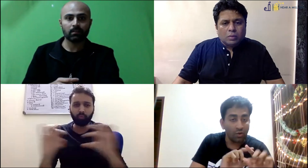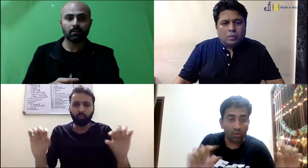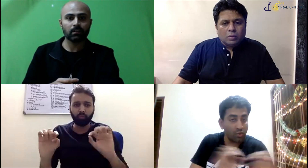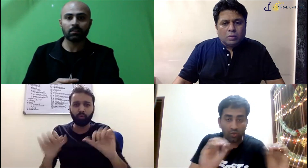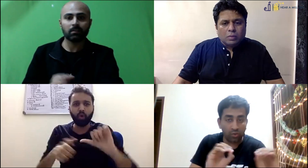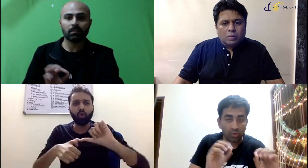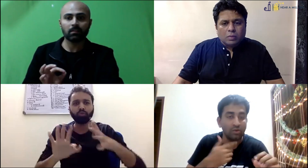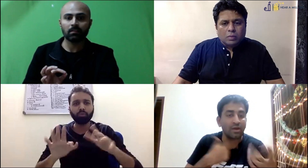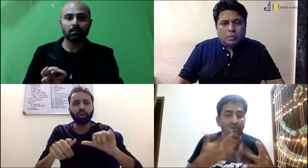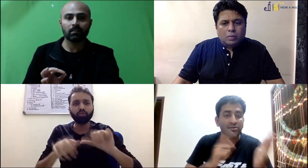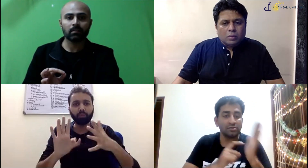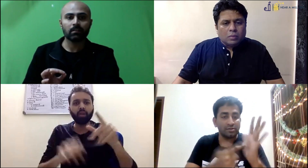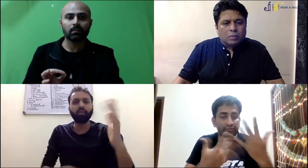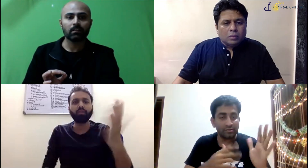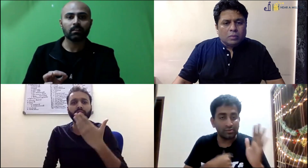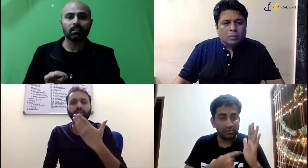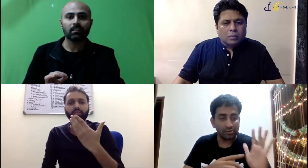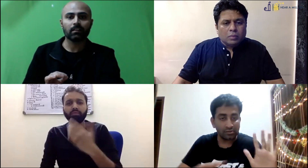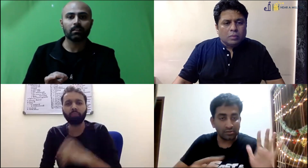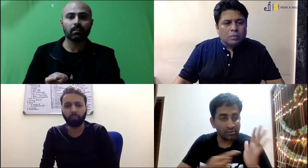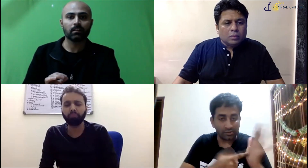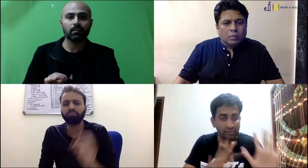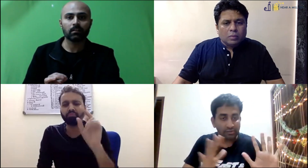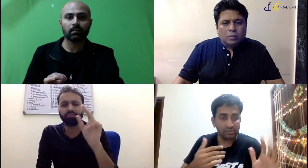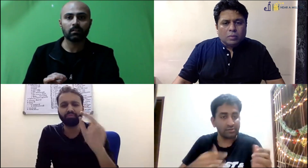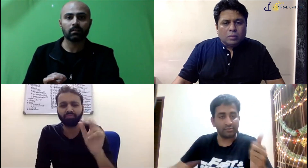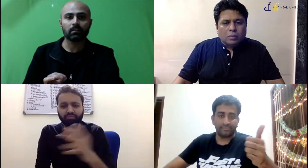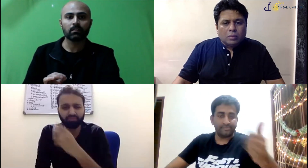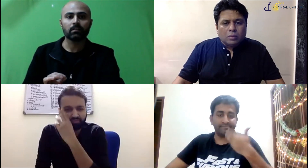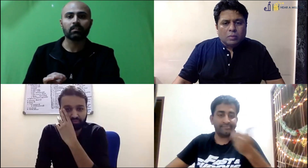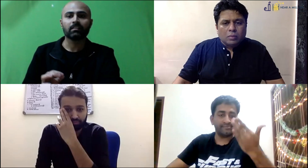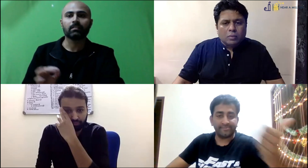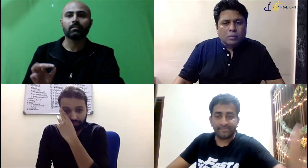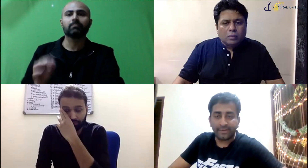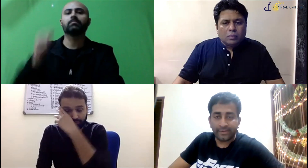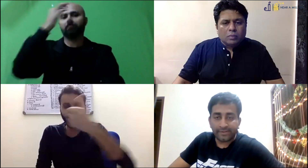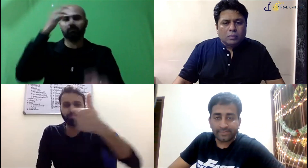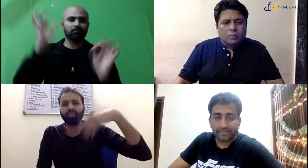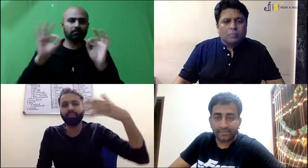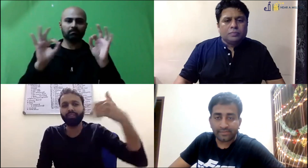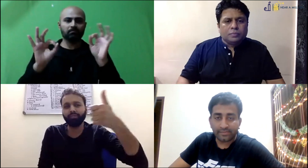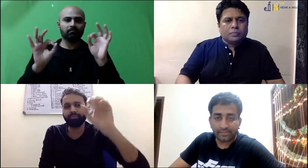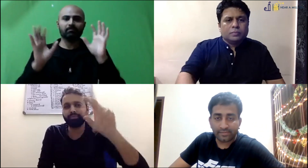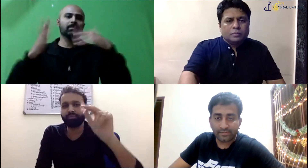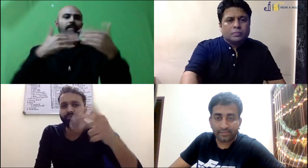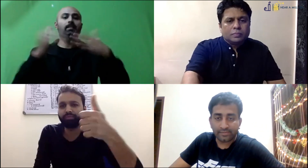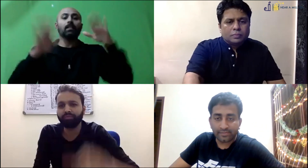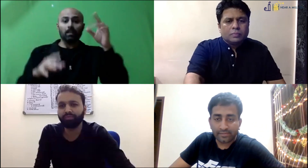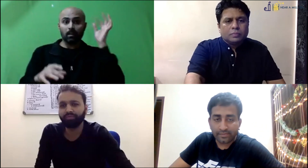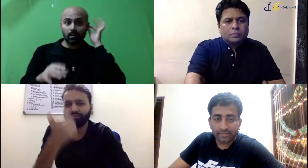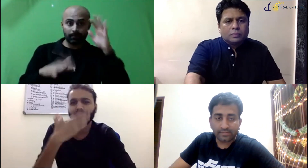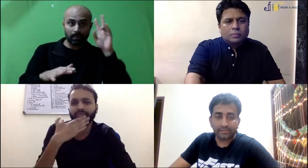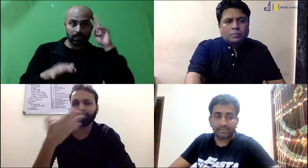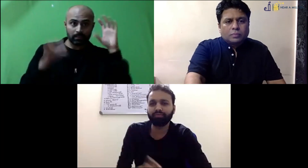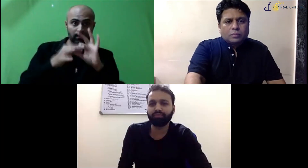Gautam, here you can click on the poll question. Okay, I'll show you that. No